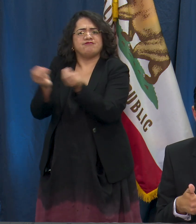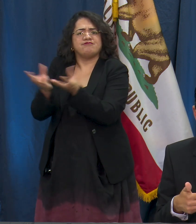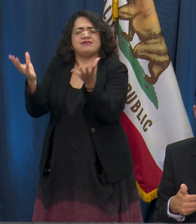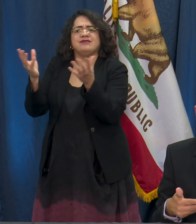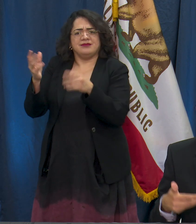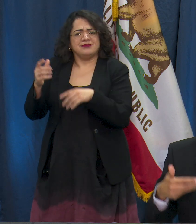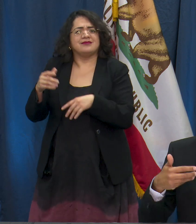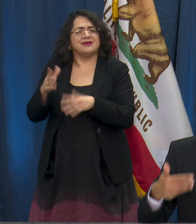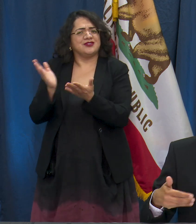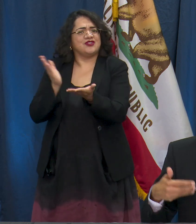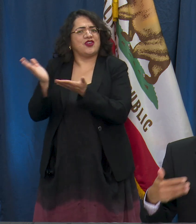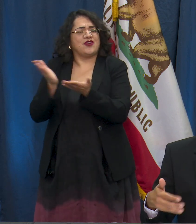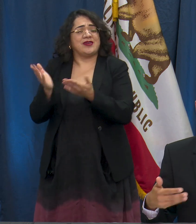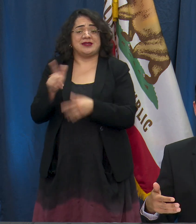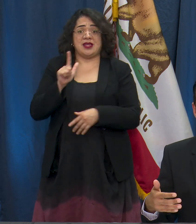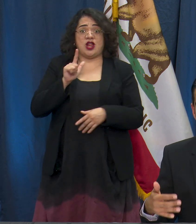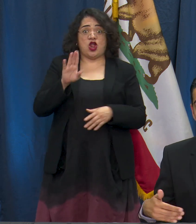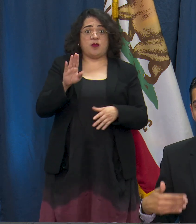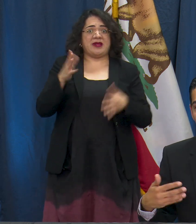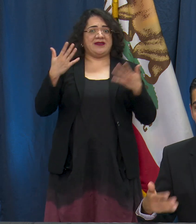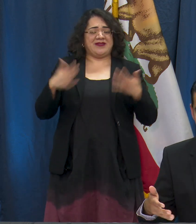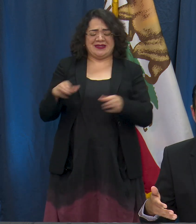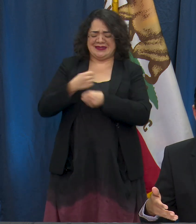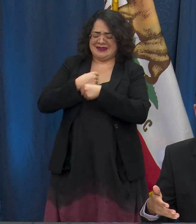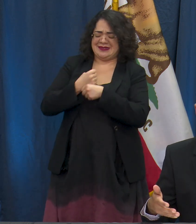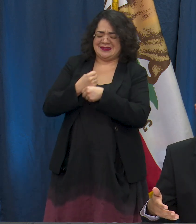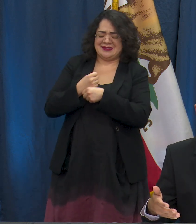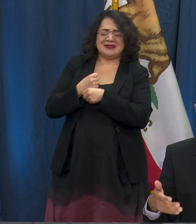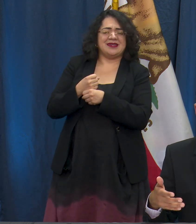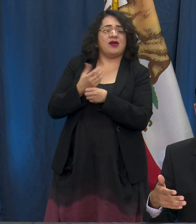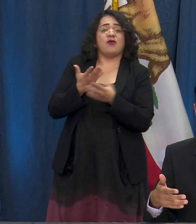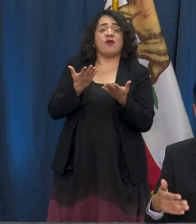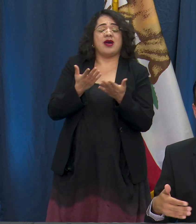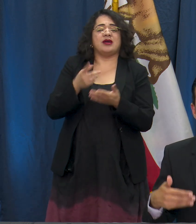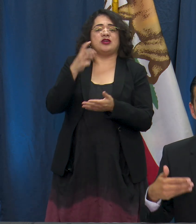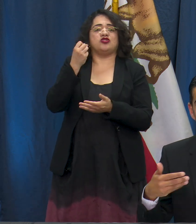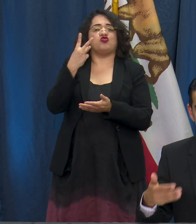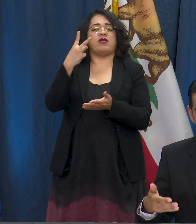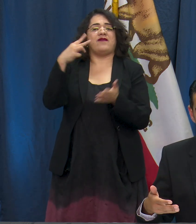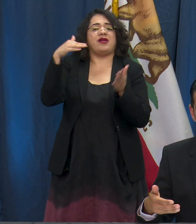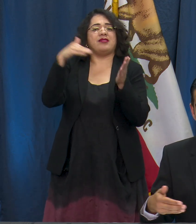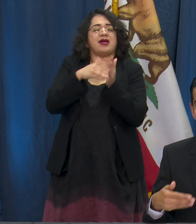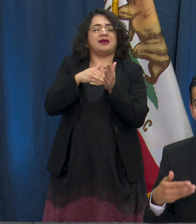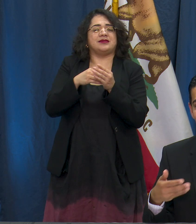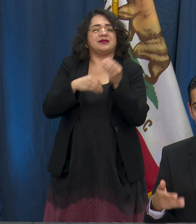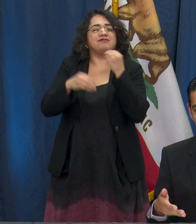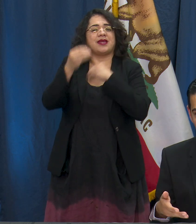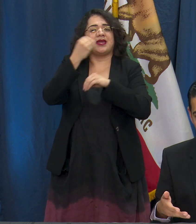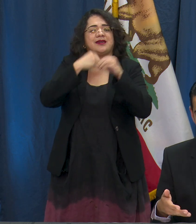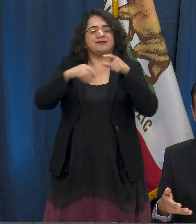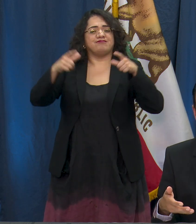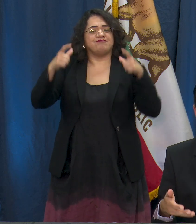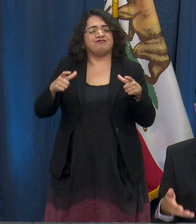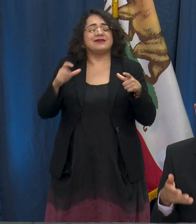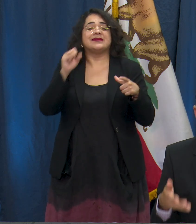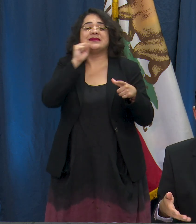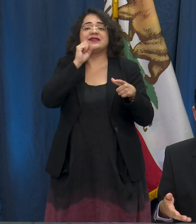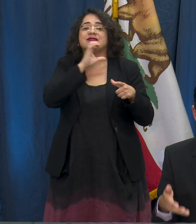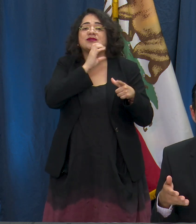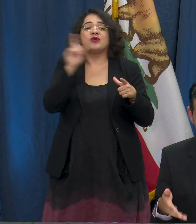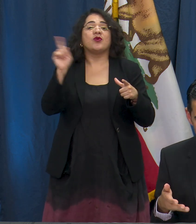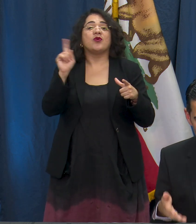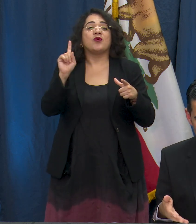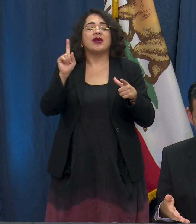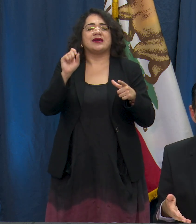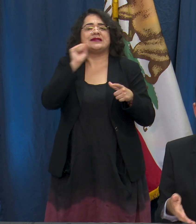weeks, we have been able to prepare over 12,000 meals for seniors in senior buildings, thanks